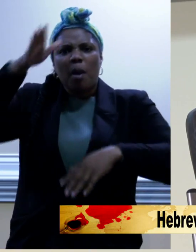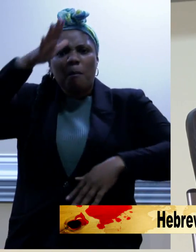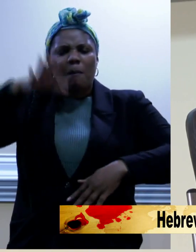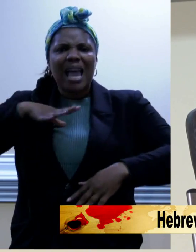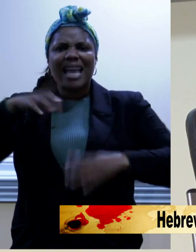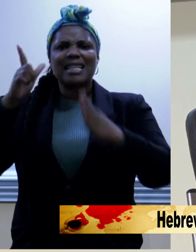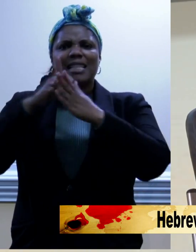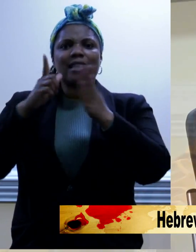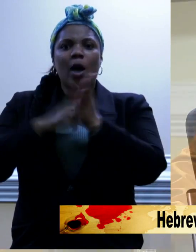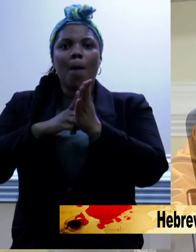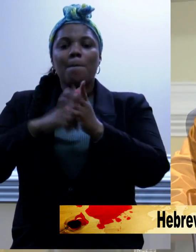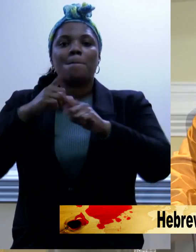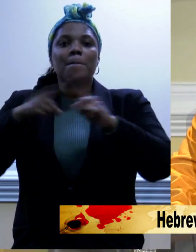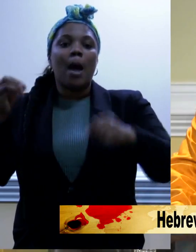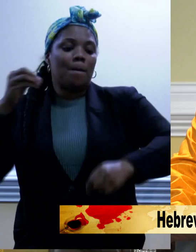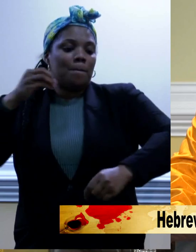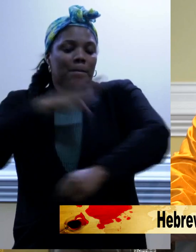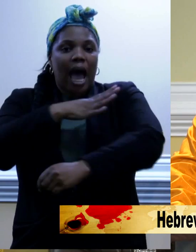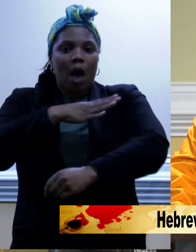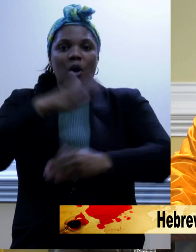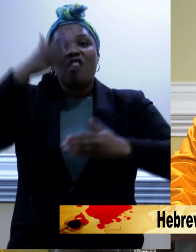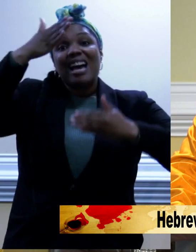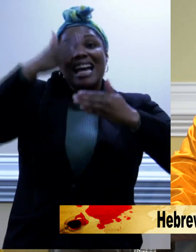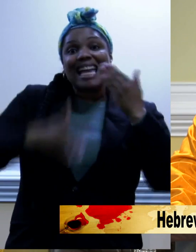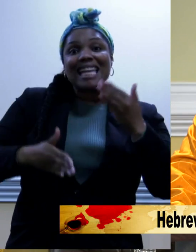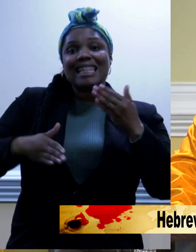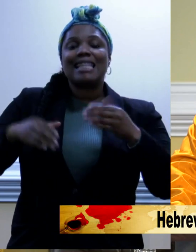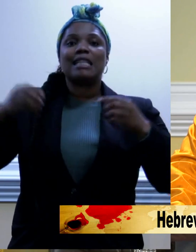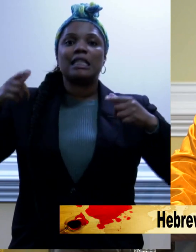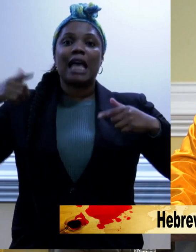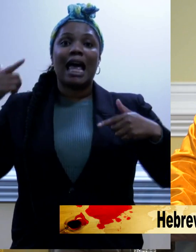life. After the power of an endless life.